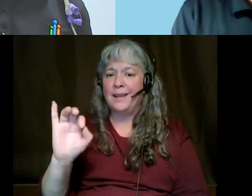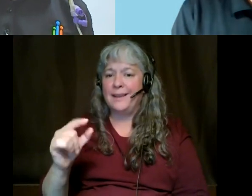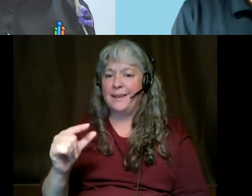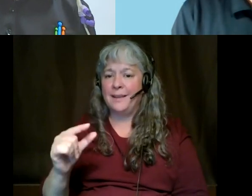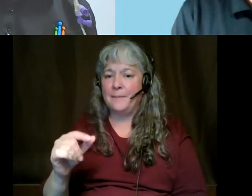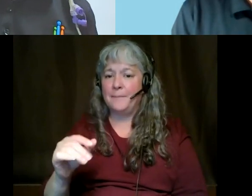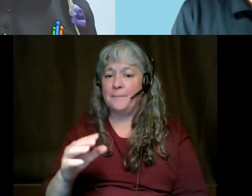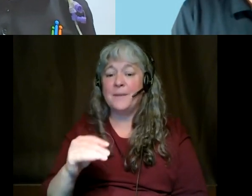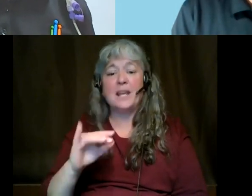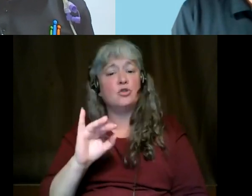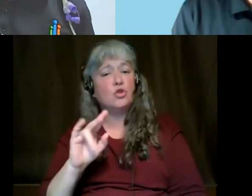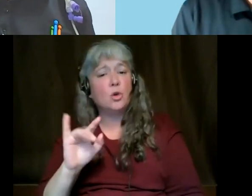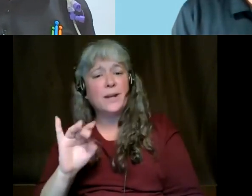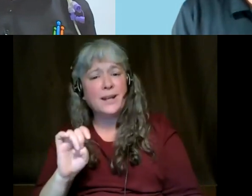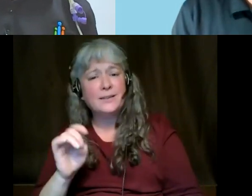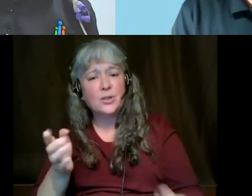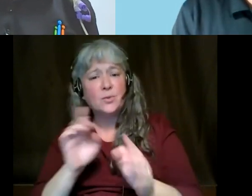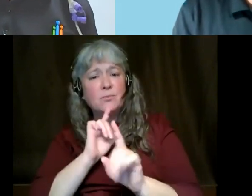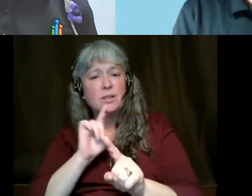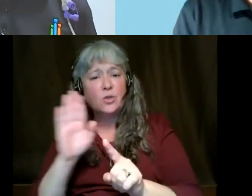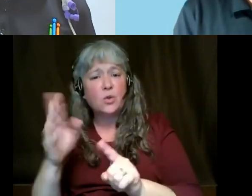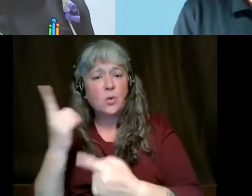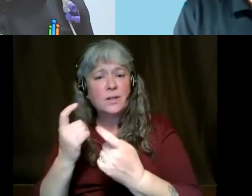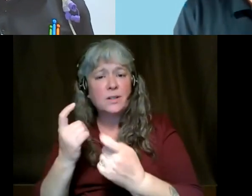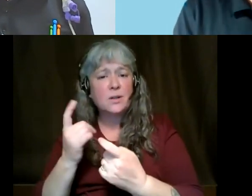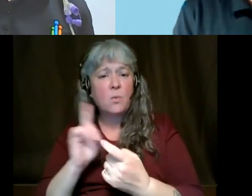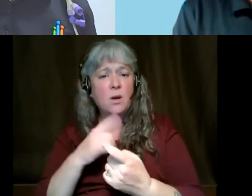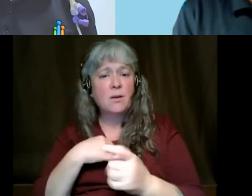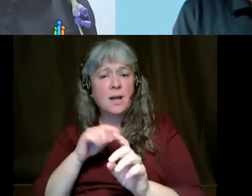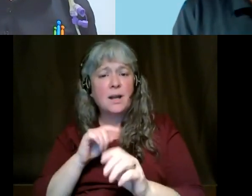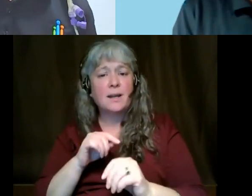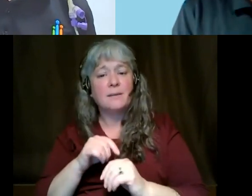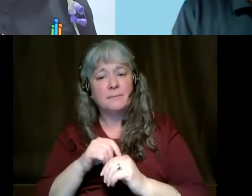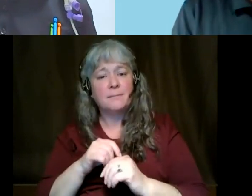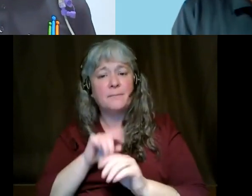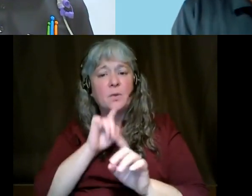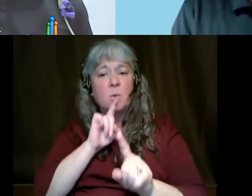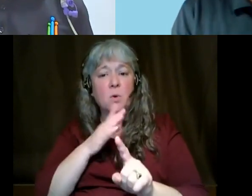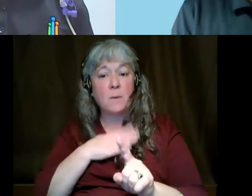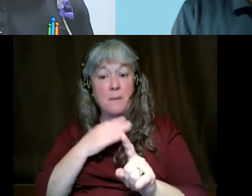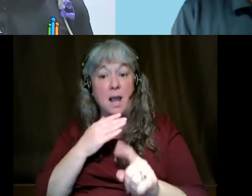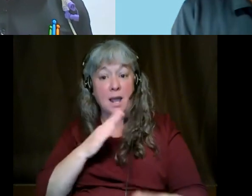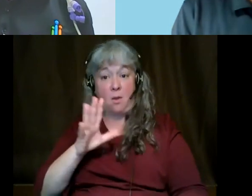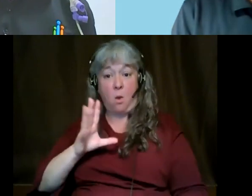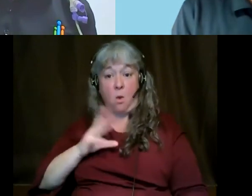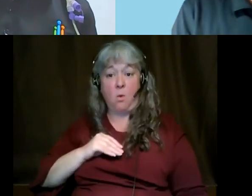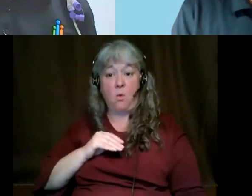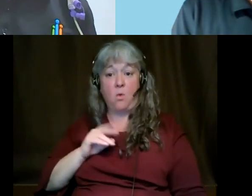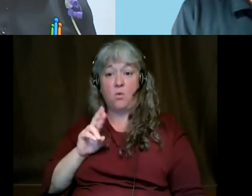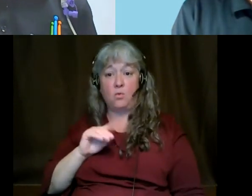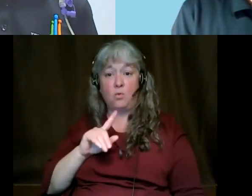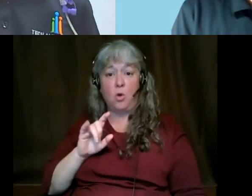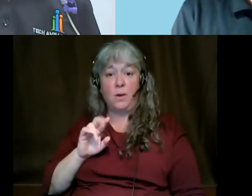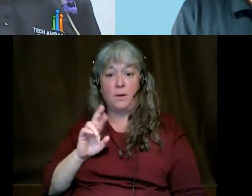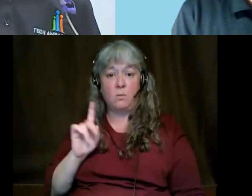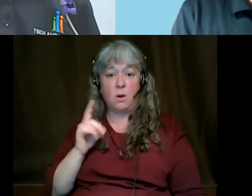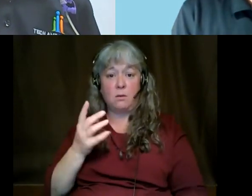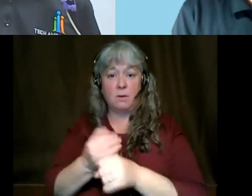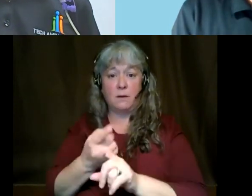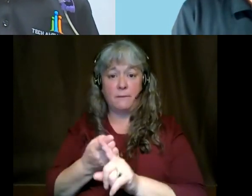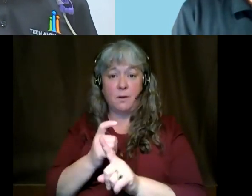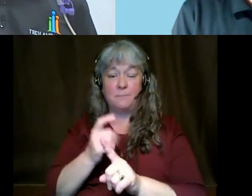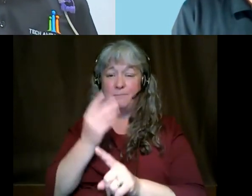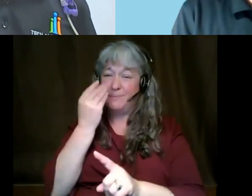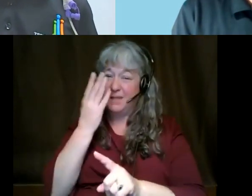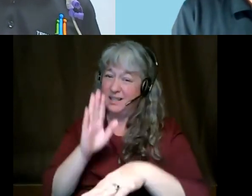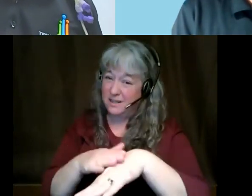Joni, to answer your question about where I specifically ordered my personal rollator from, I will warn you, it